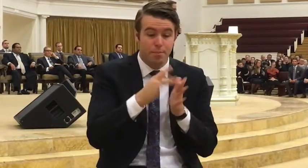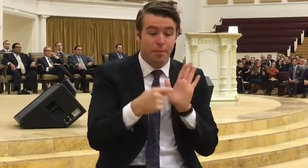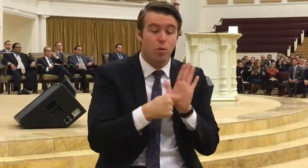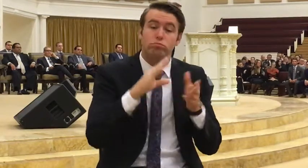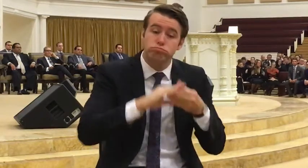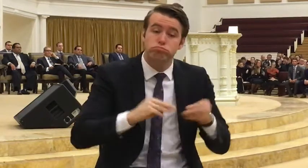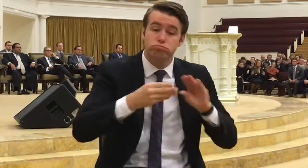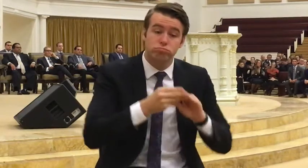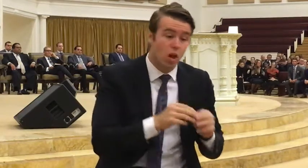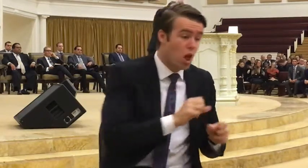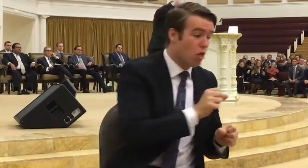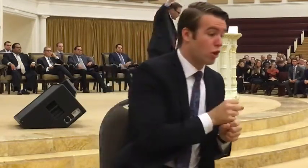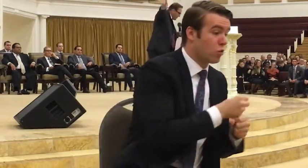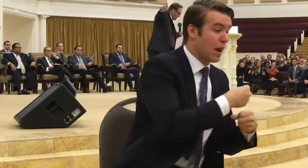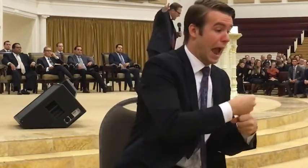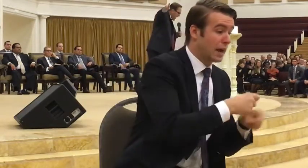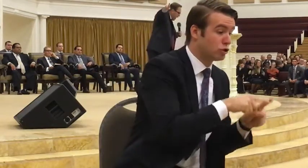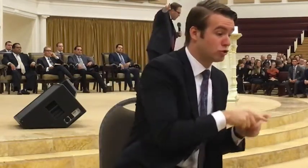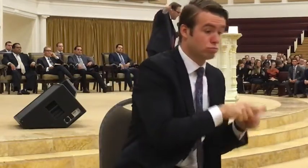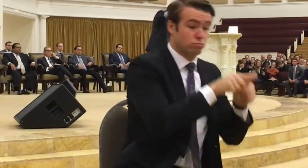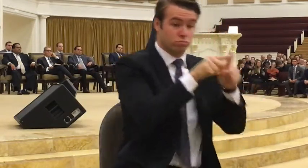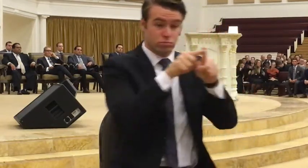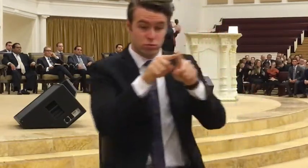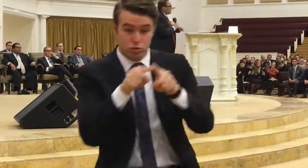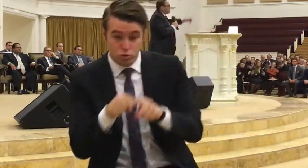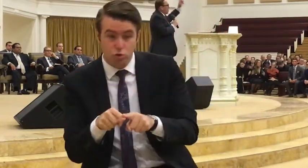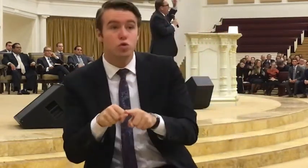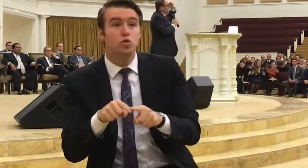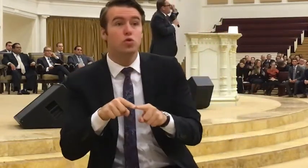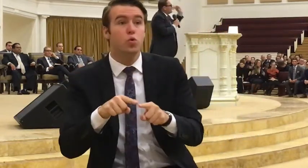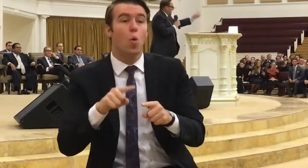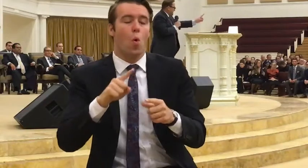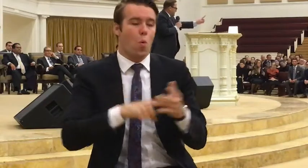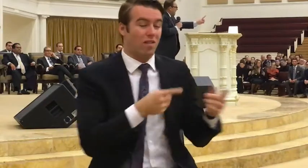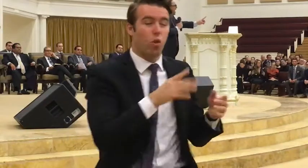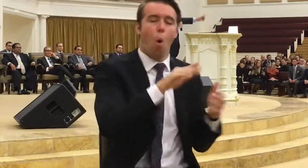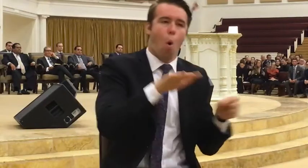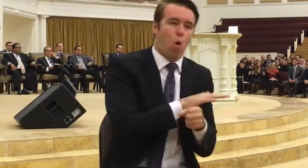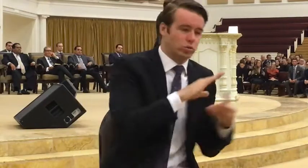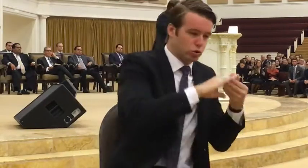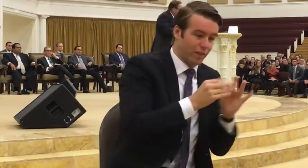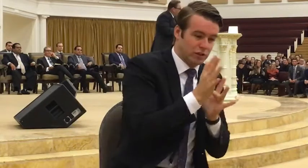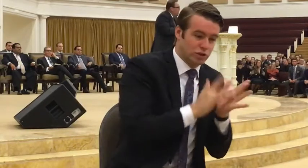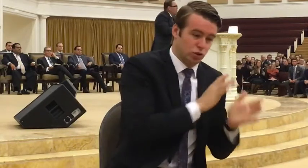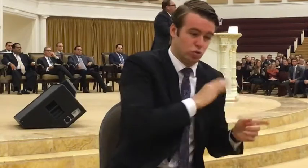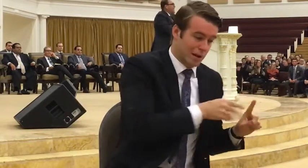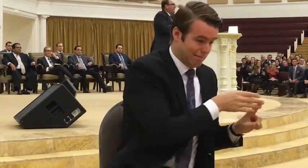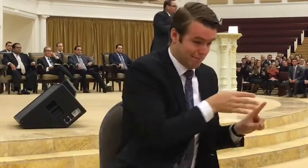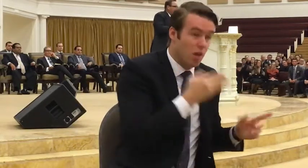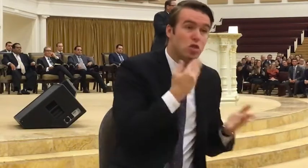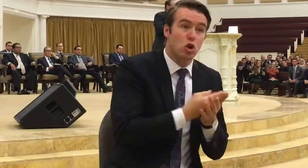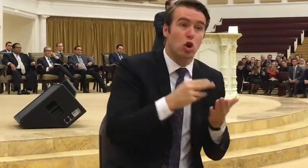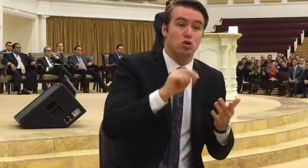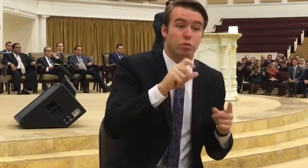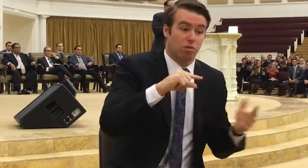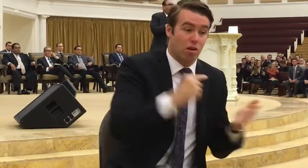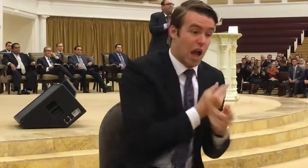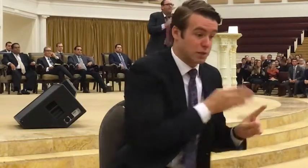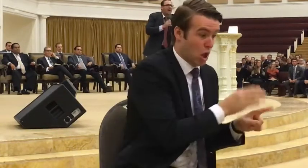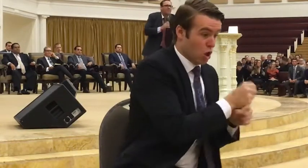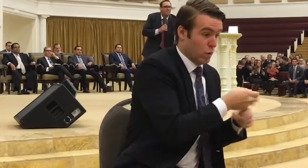creation to the eschaton, or to the thing all wrapping up, the story of Jesus Christ and the good news that Jesus